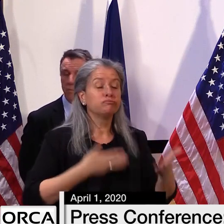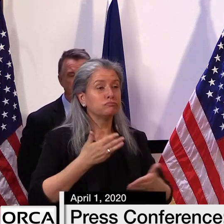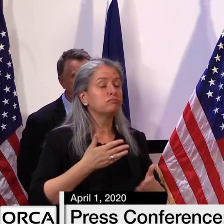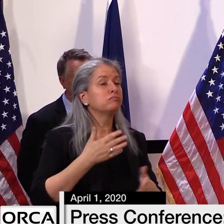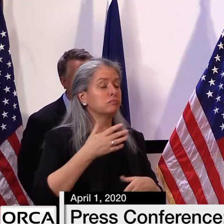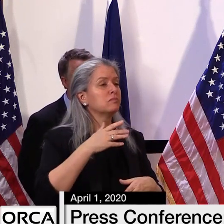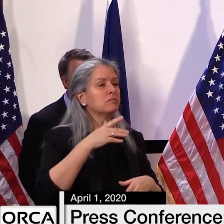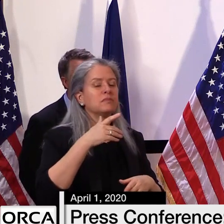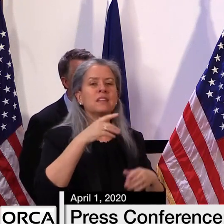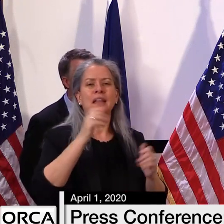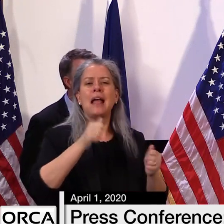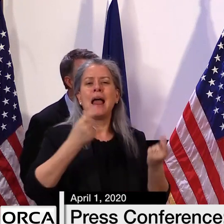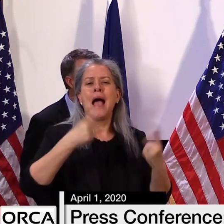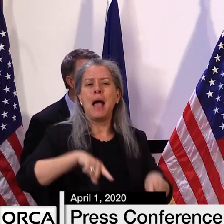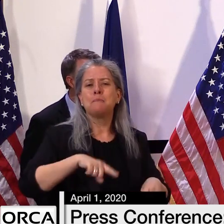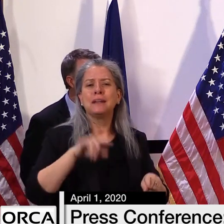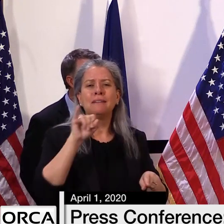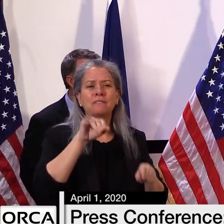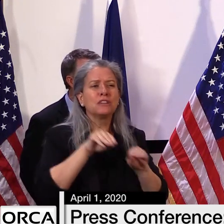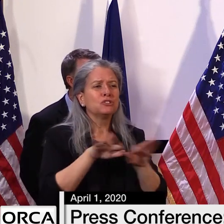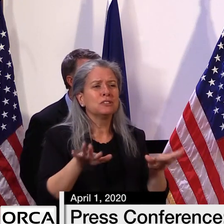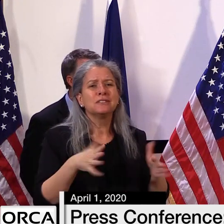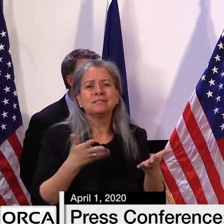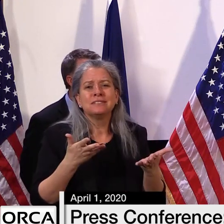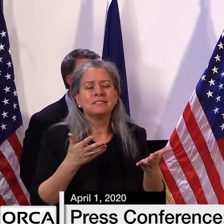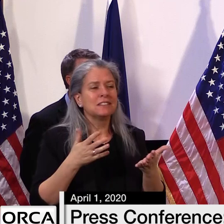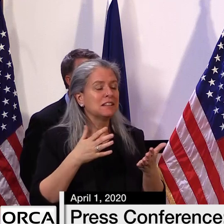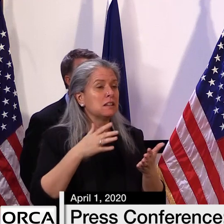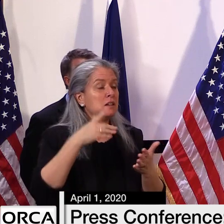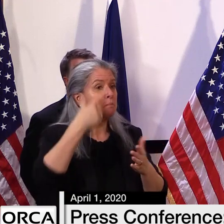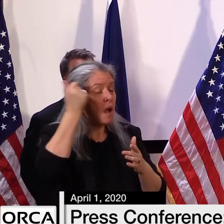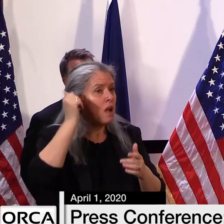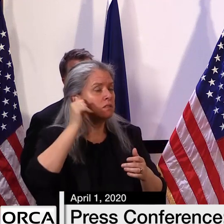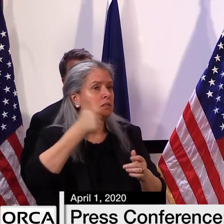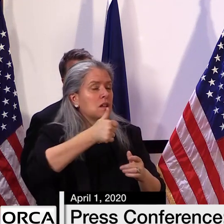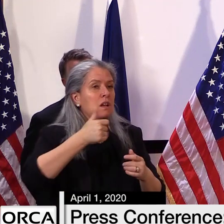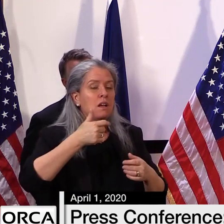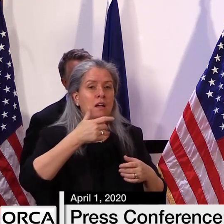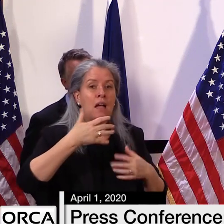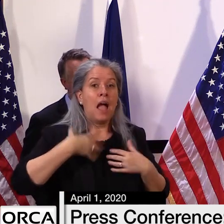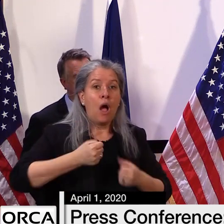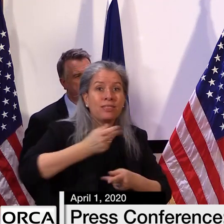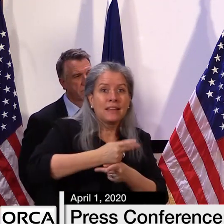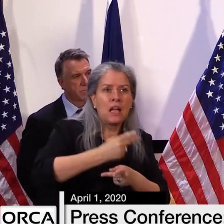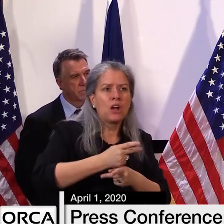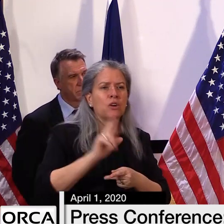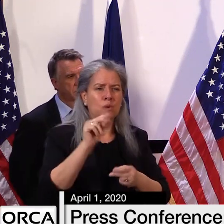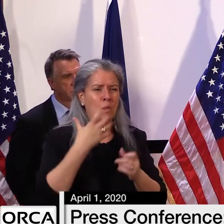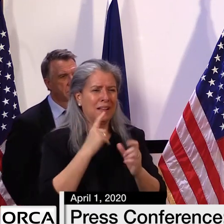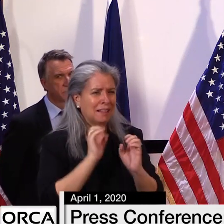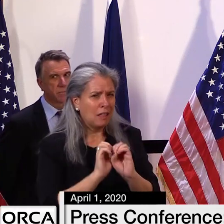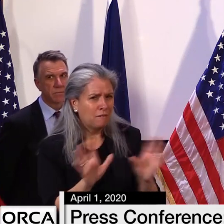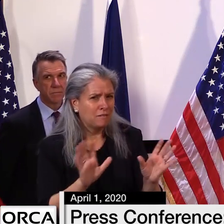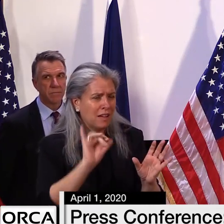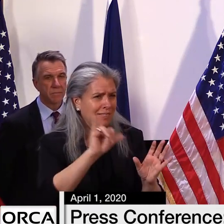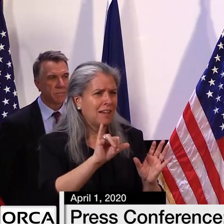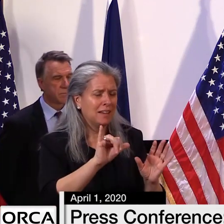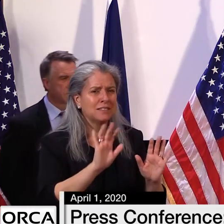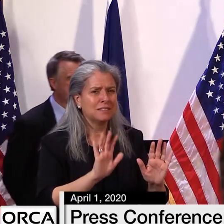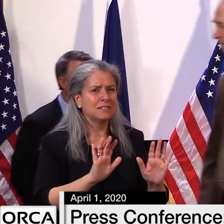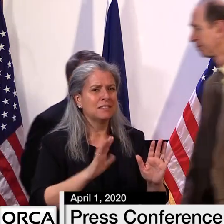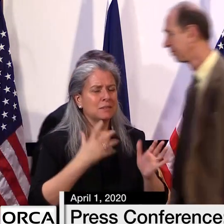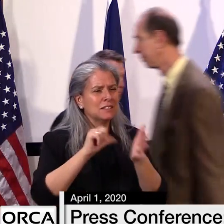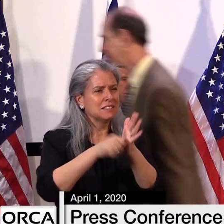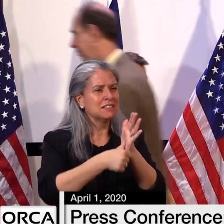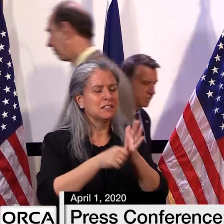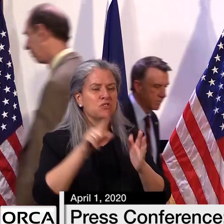infection can be introduced. It's not coming necessarily because they're a healthcare facility. Just wanted to elaborate on that. All right,